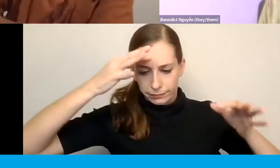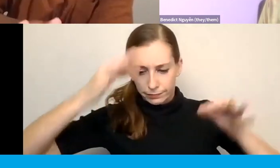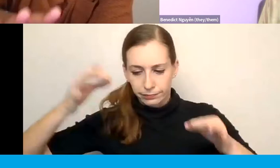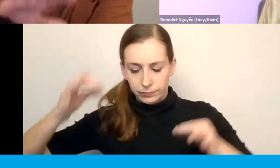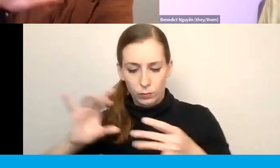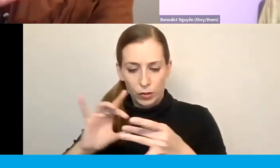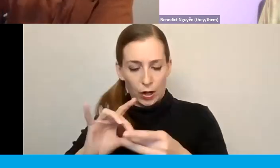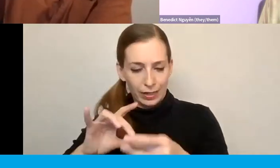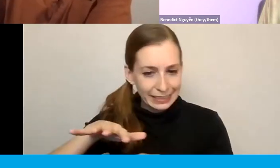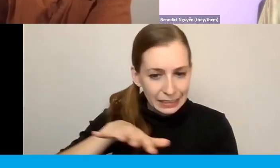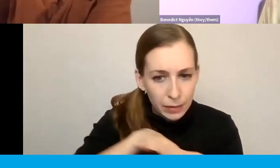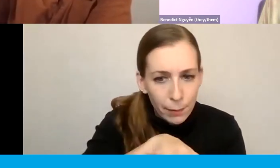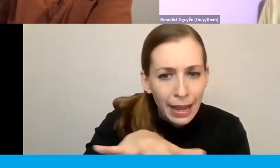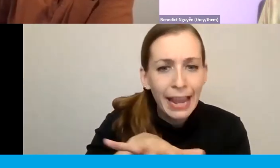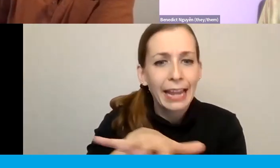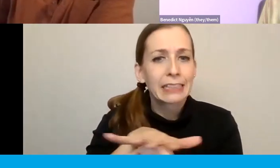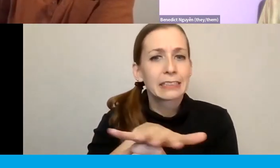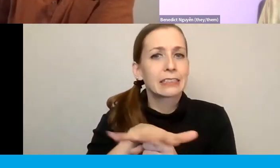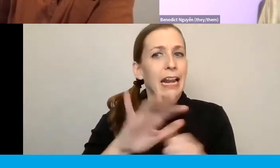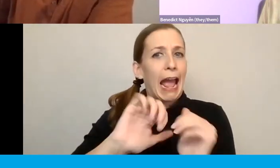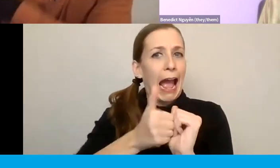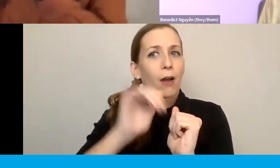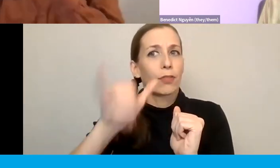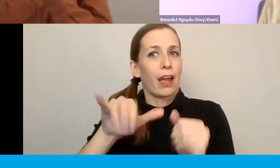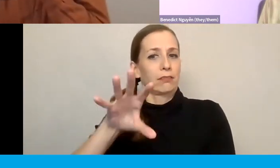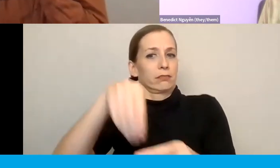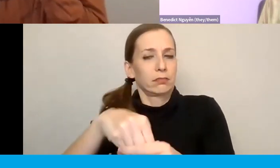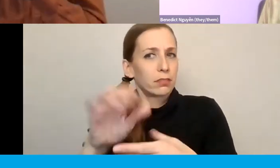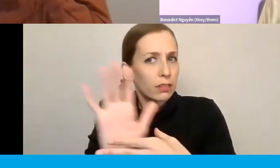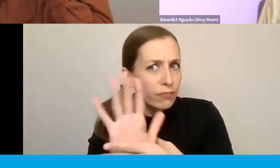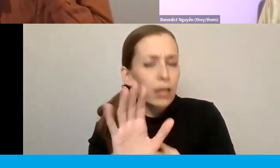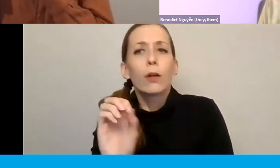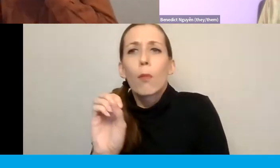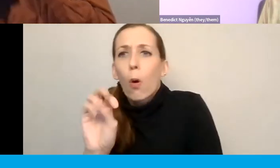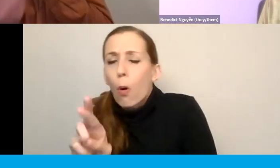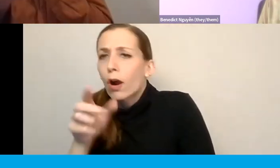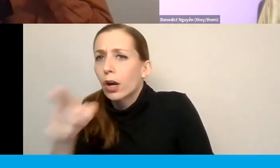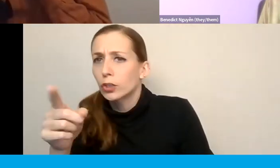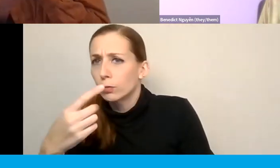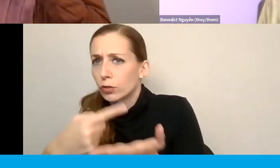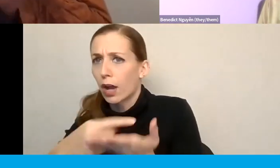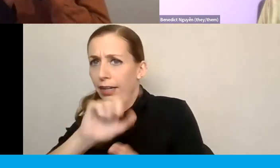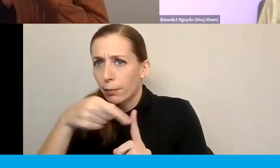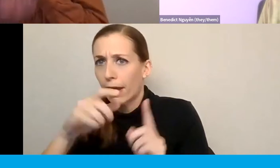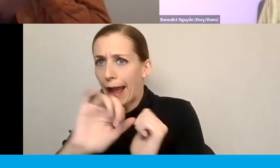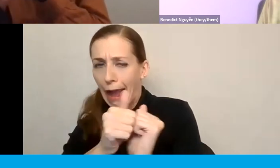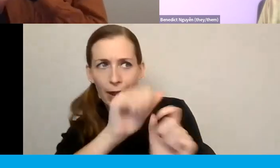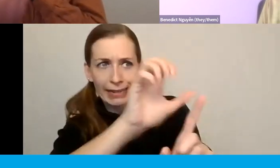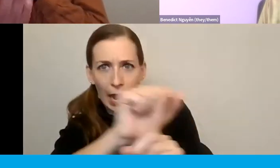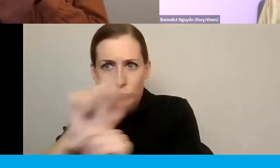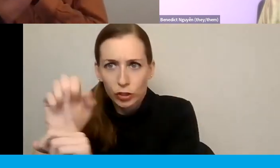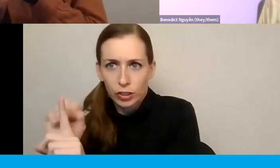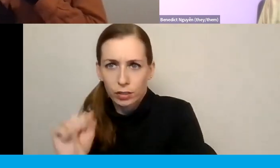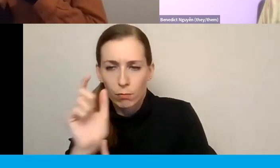like landed in the film? Or are you thinking more specifically about the way that things were captured and sort of the depth between the camera